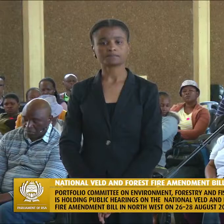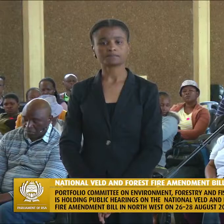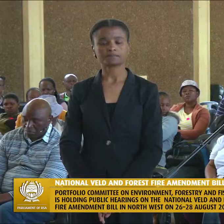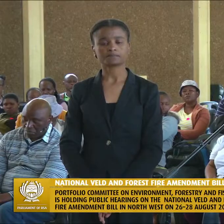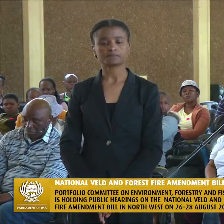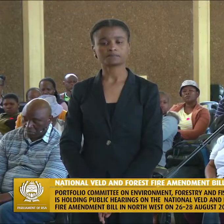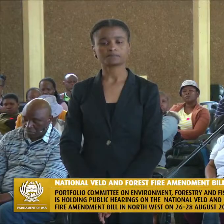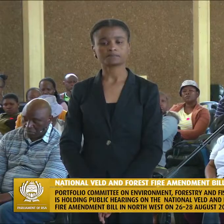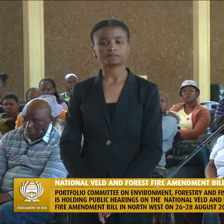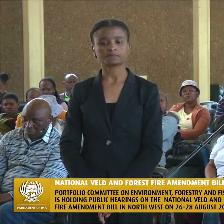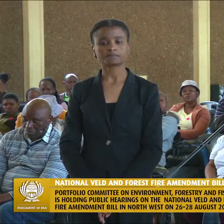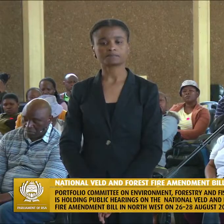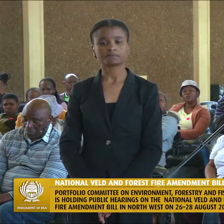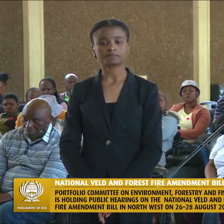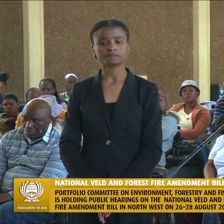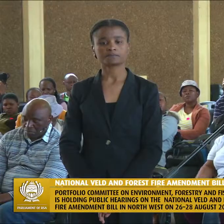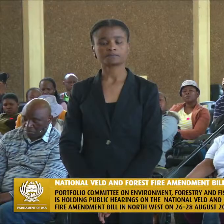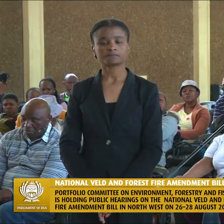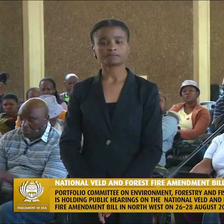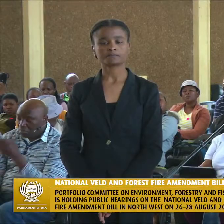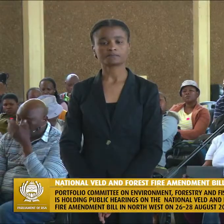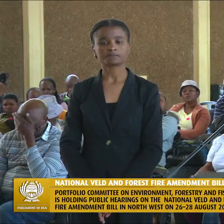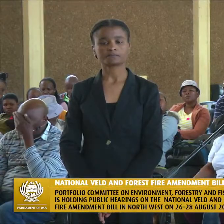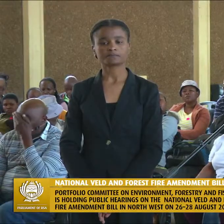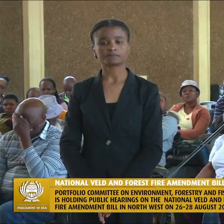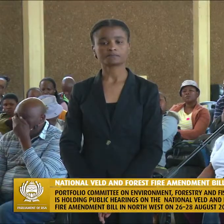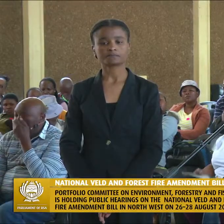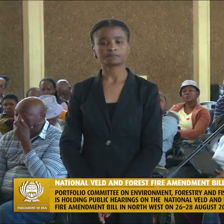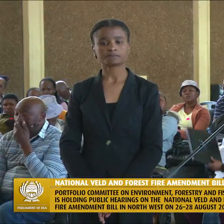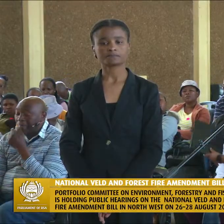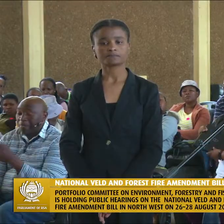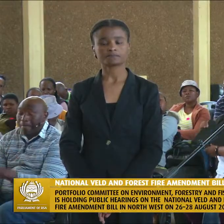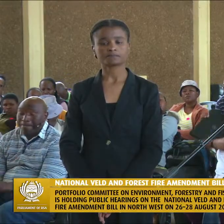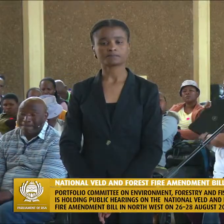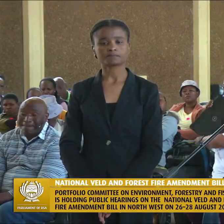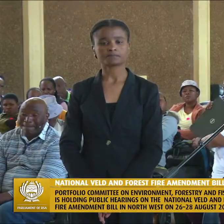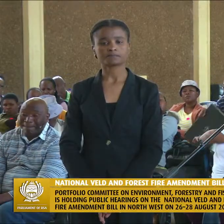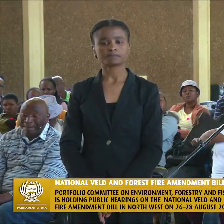are refilling a invitation